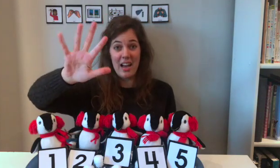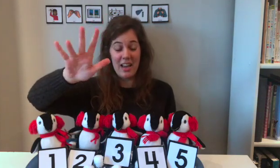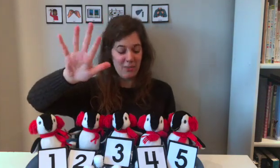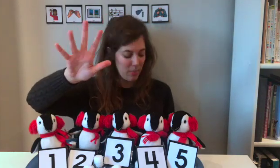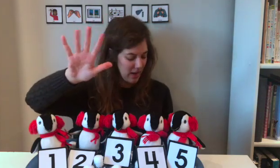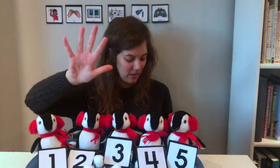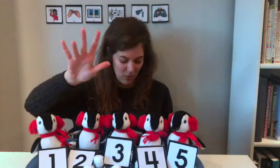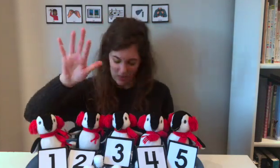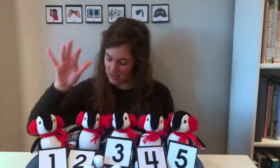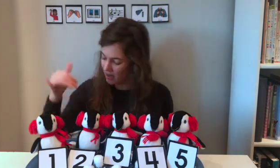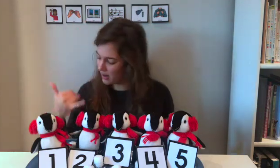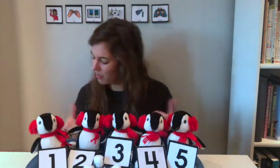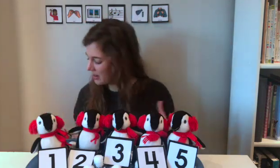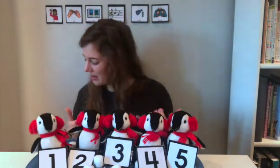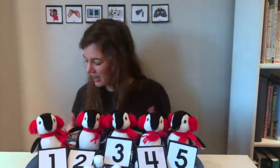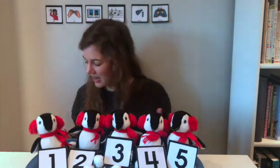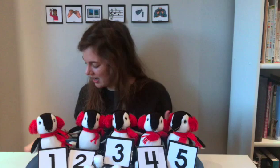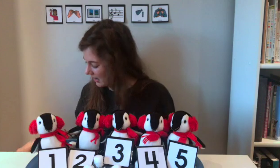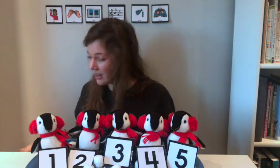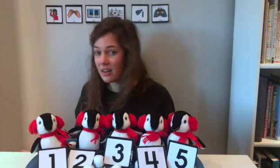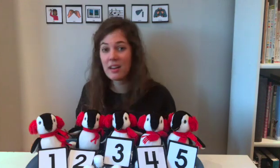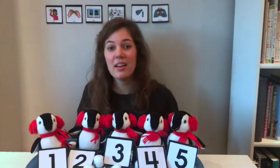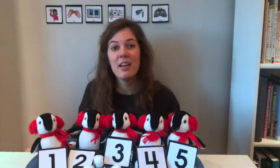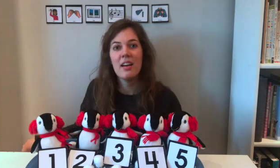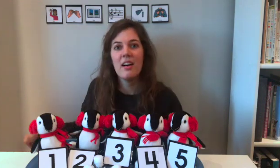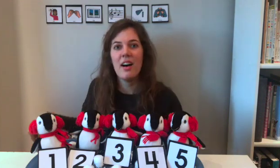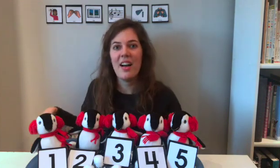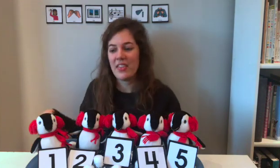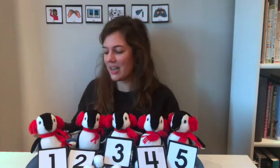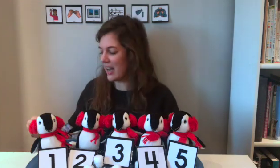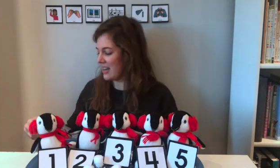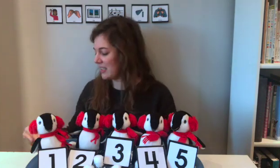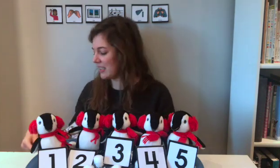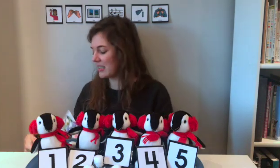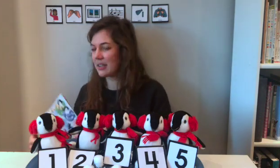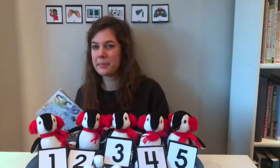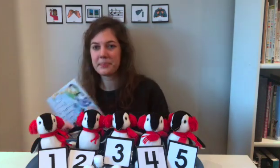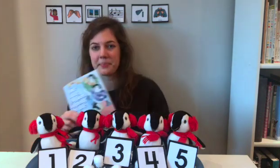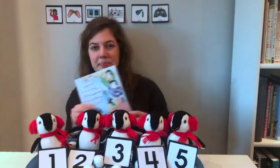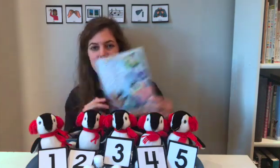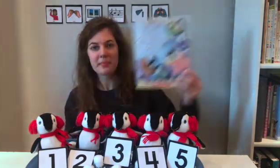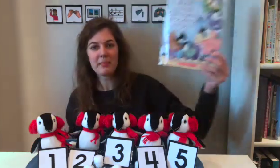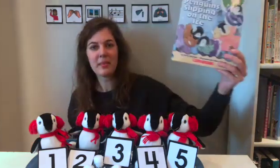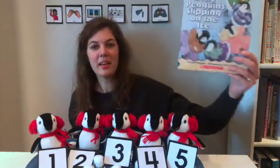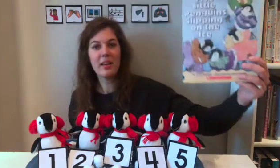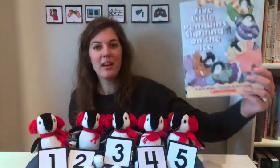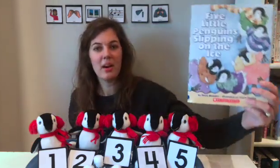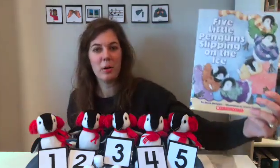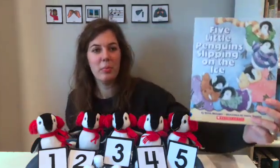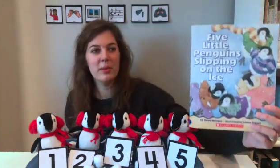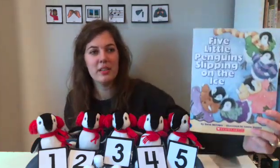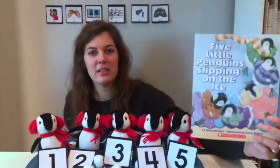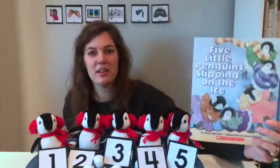1, 2, 3, 4, 5 penguins are playing on the ice. Our book is